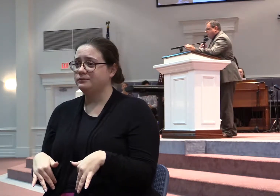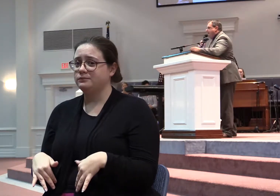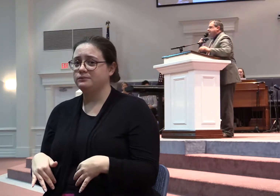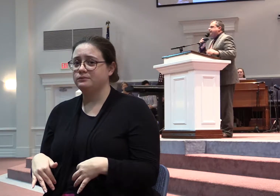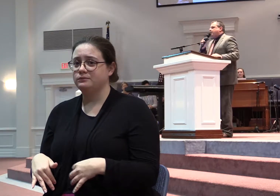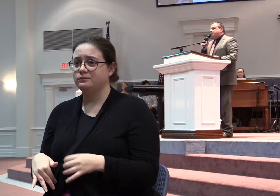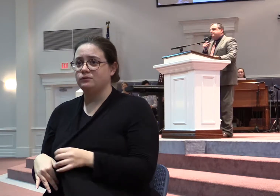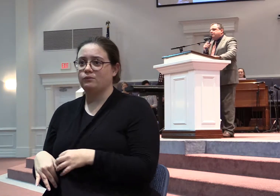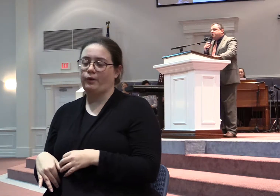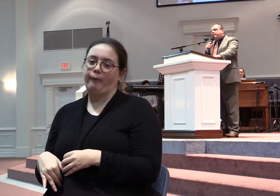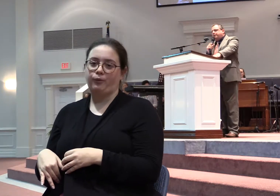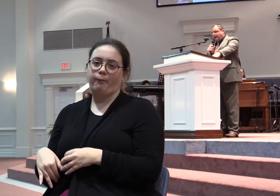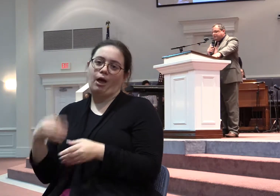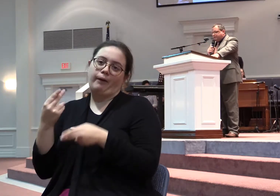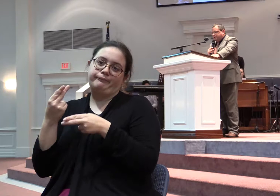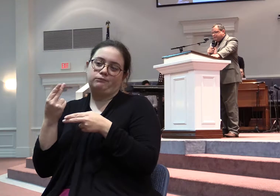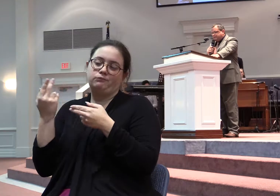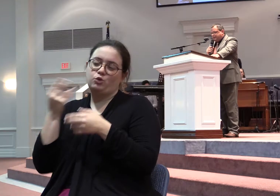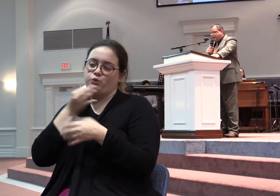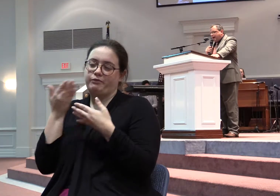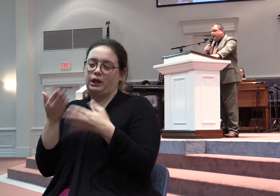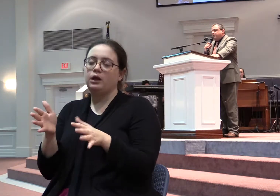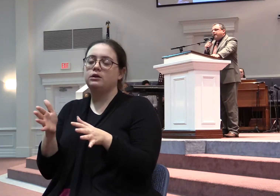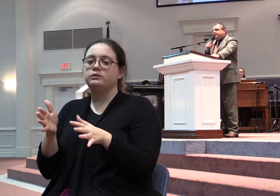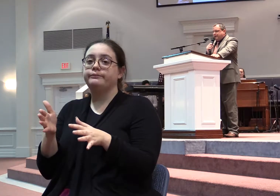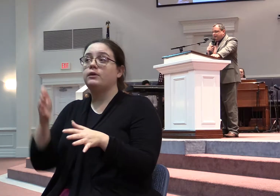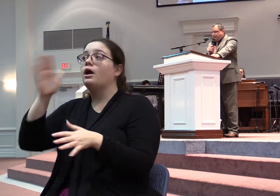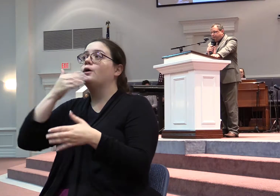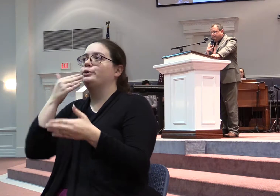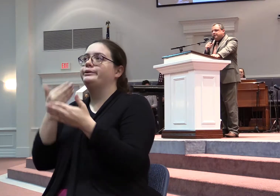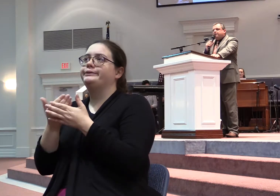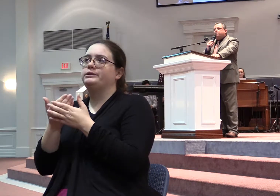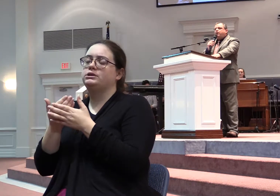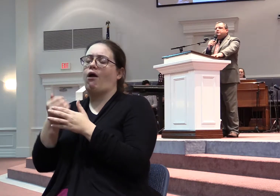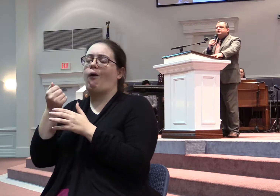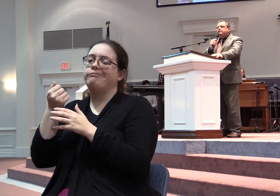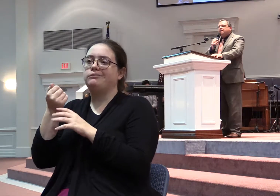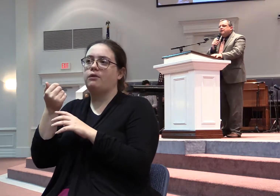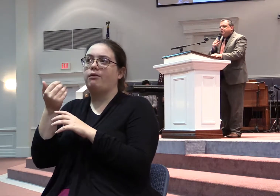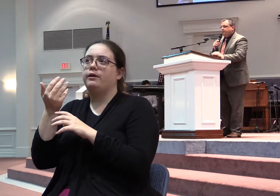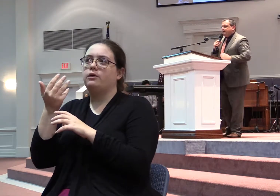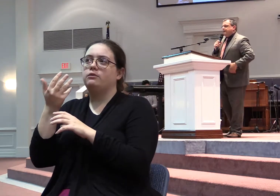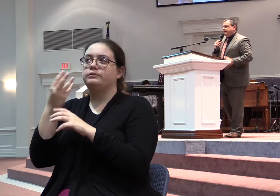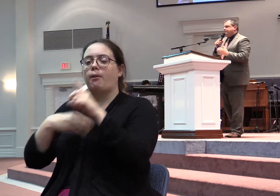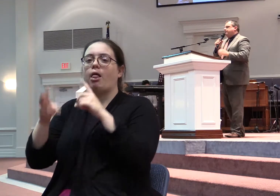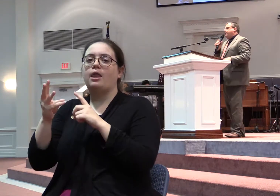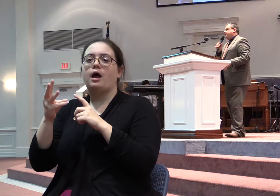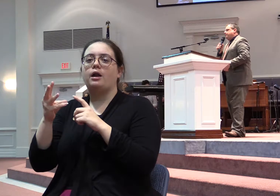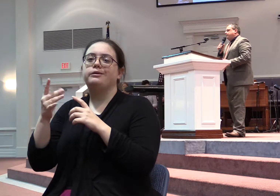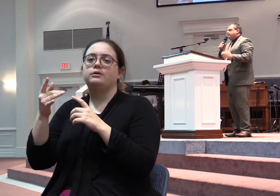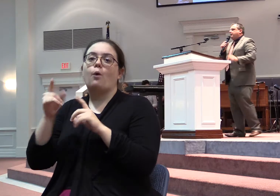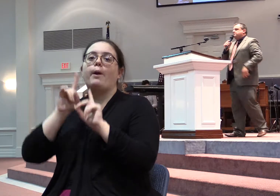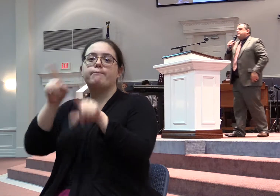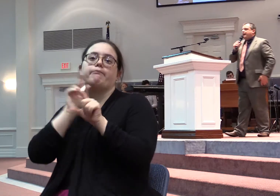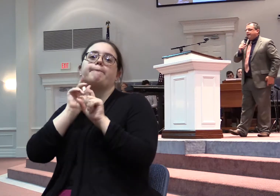faithful. So the last thing I want to share with you about God's goodness, I went back in a few months later in March to reconnect everything, get